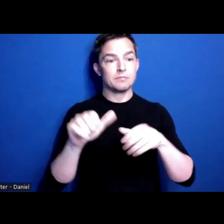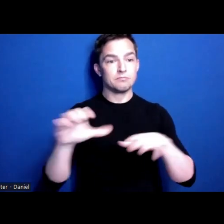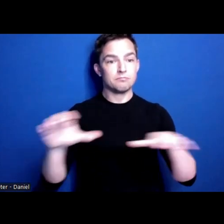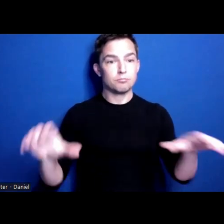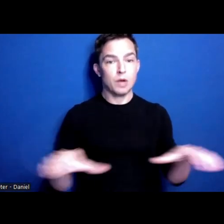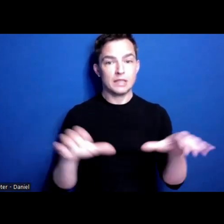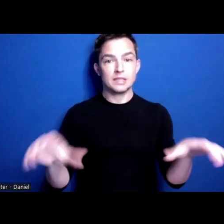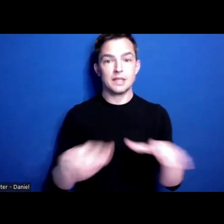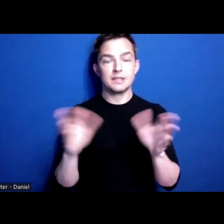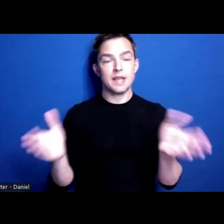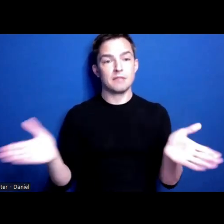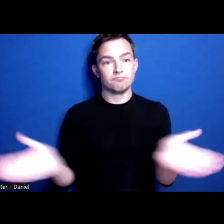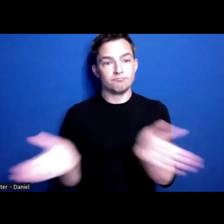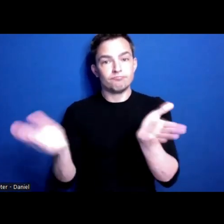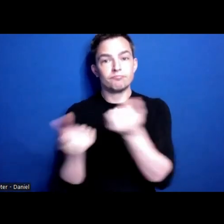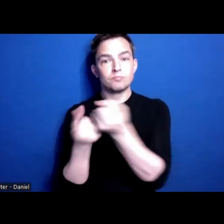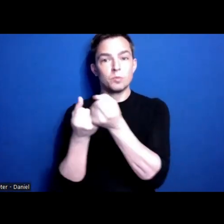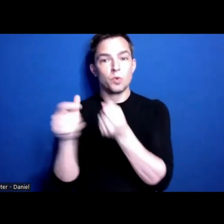uphold them.